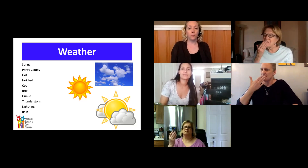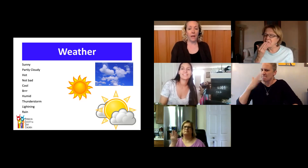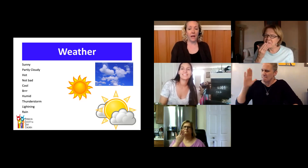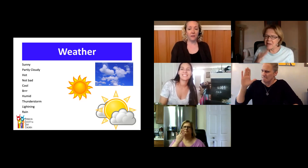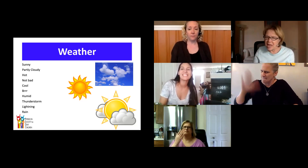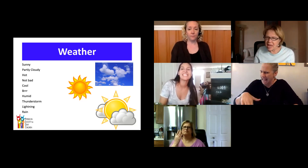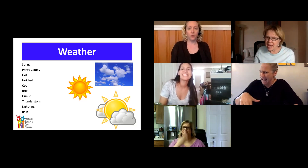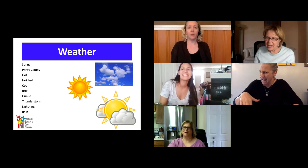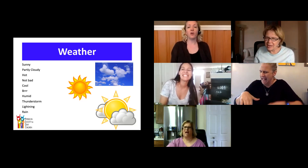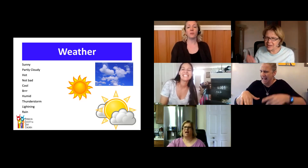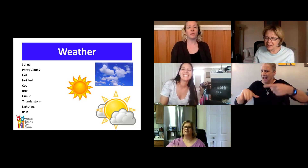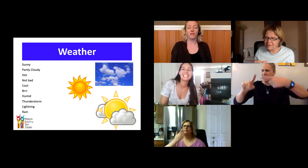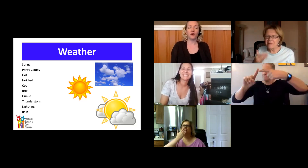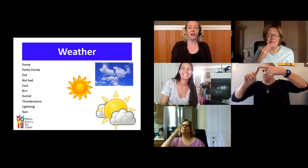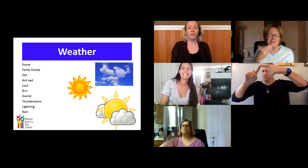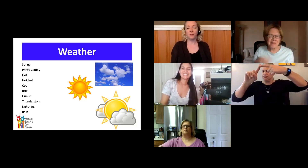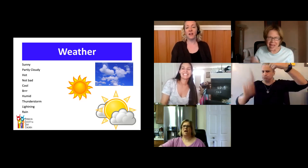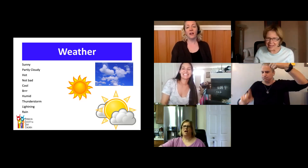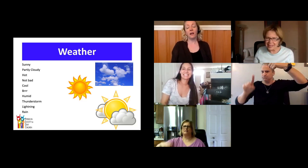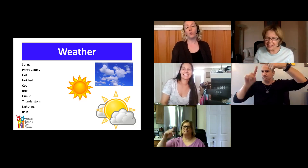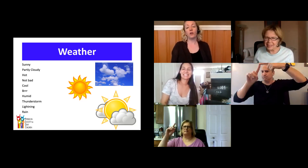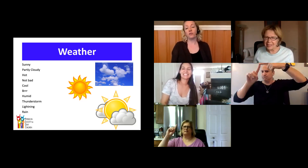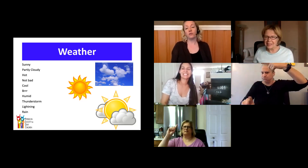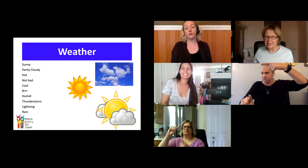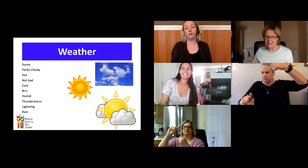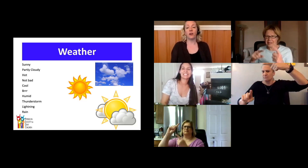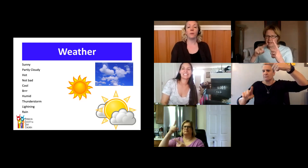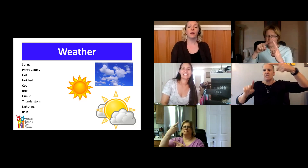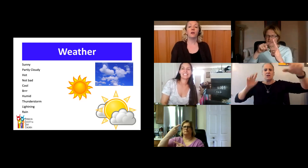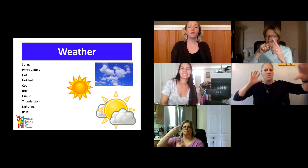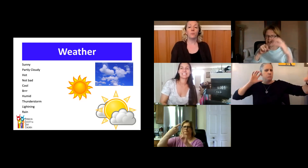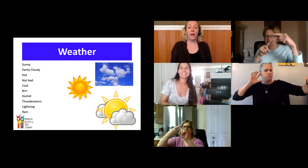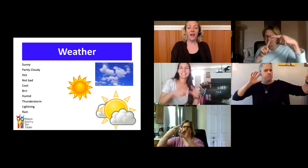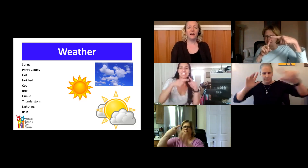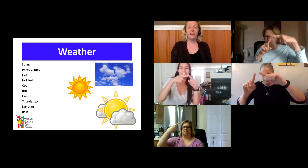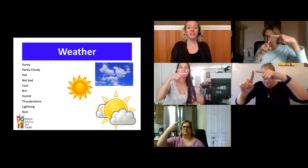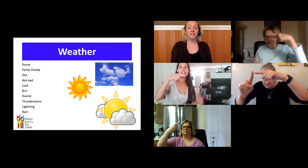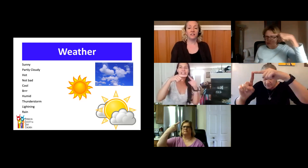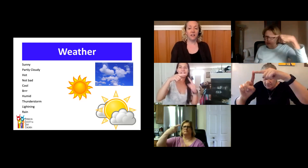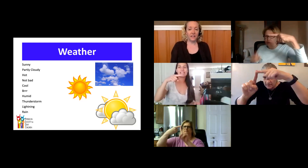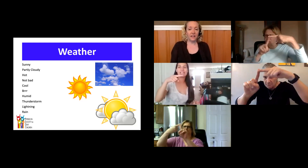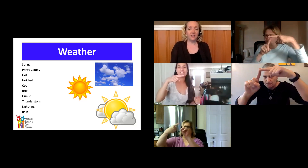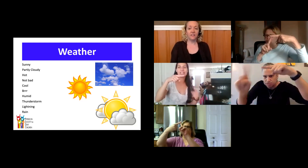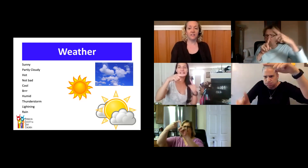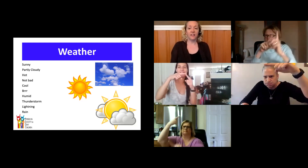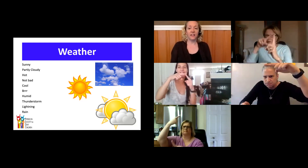myself, sorry. I'm just kind of working through this in real time. So bad, lightning, this is lightning.